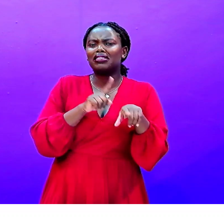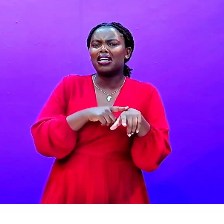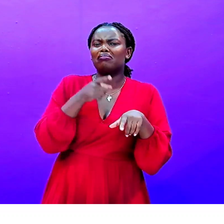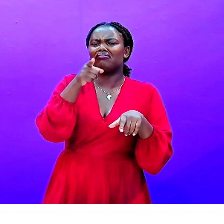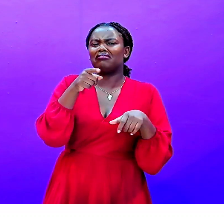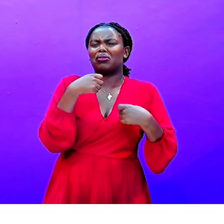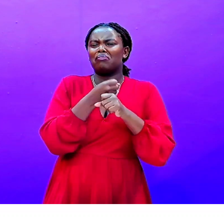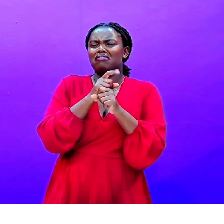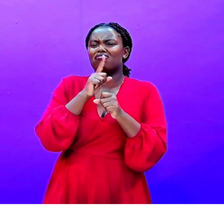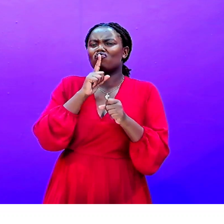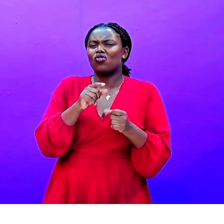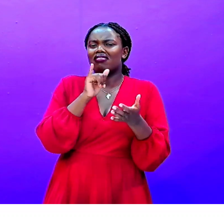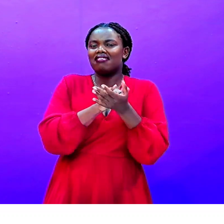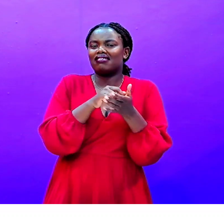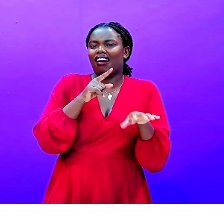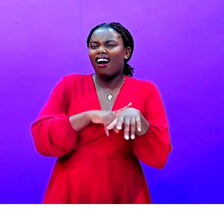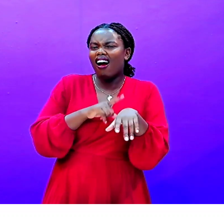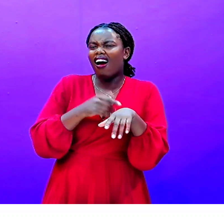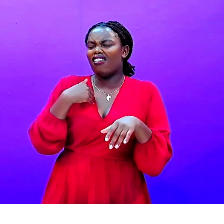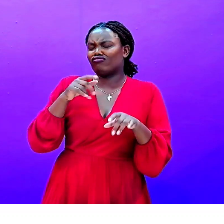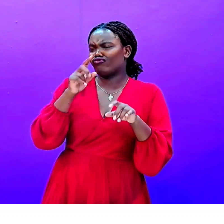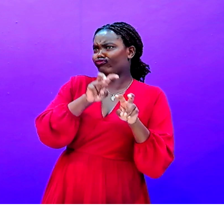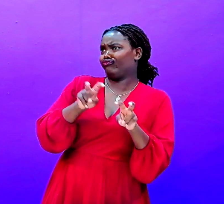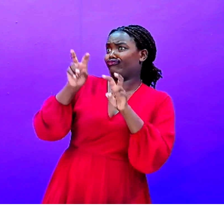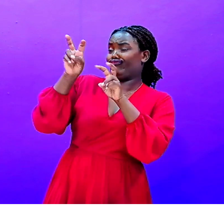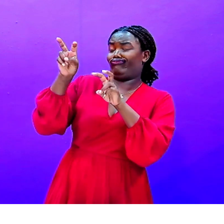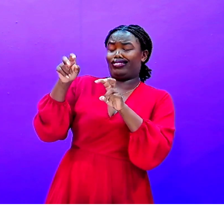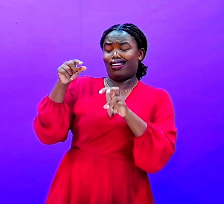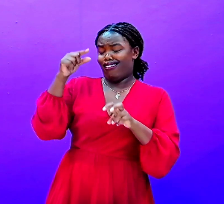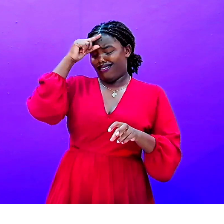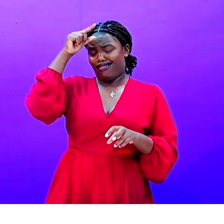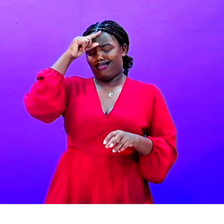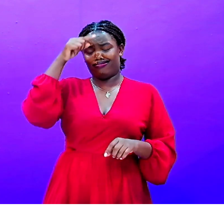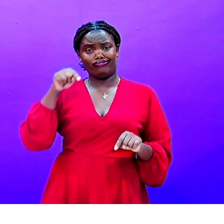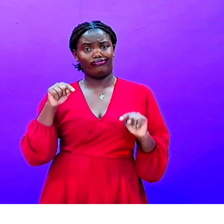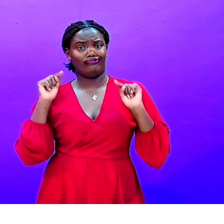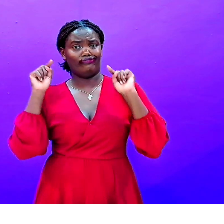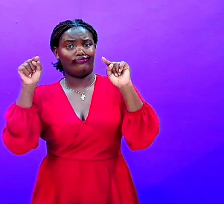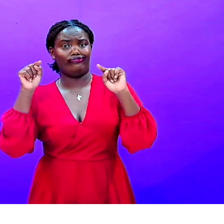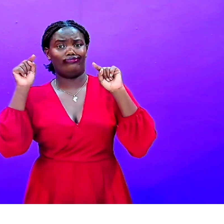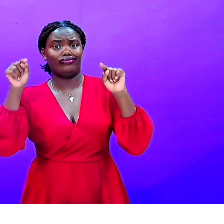government critics, warning that it undermines civil liberties.